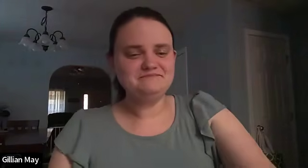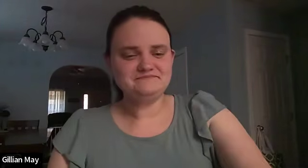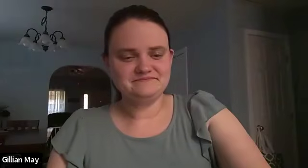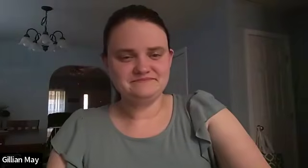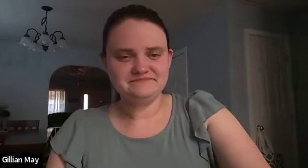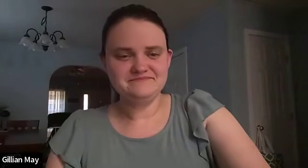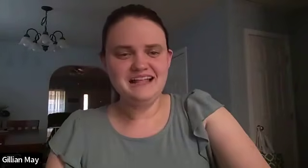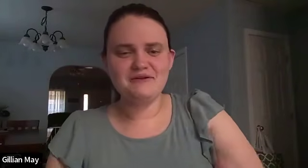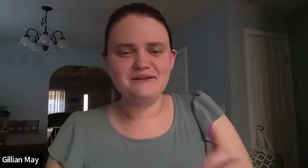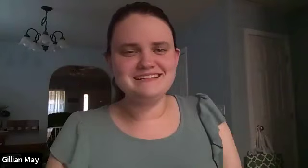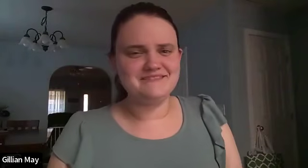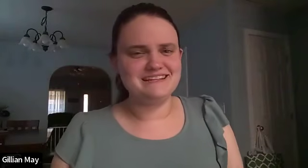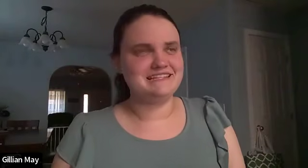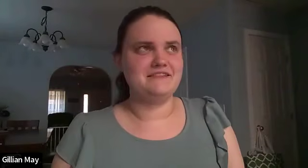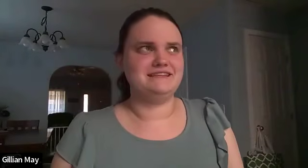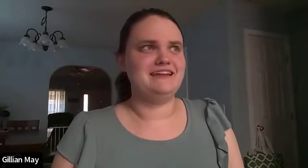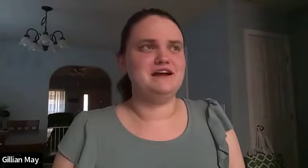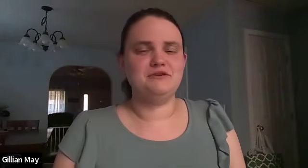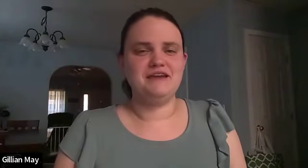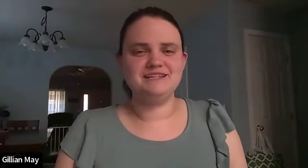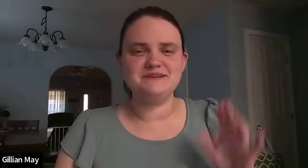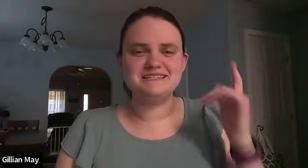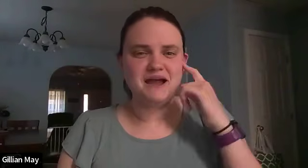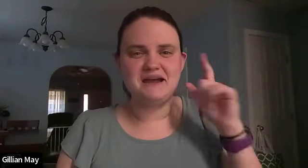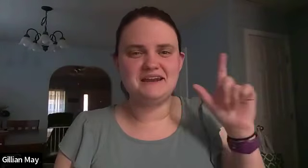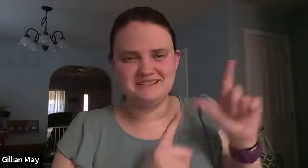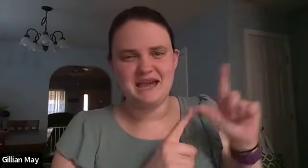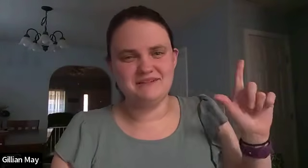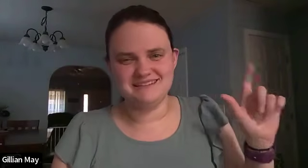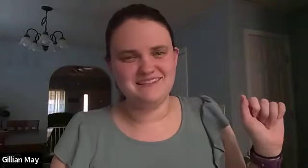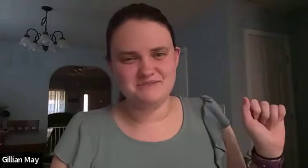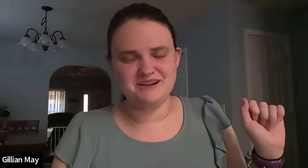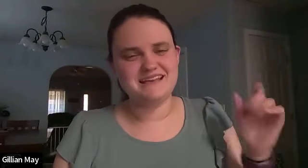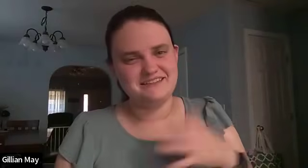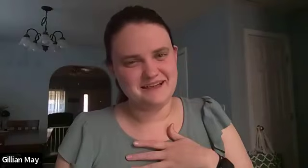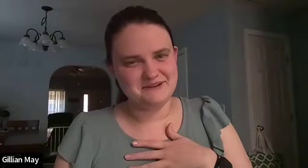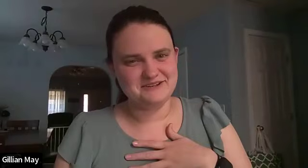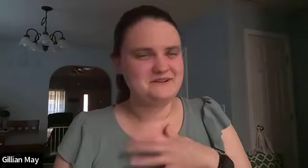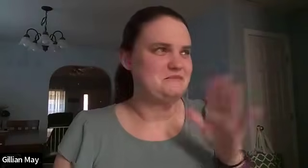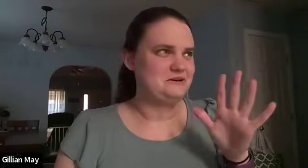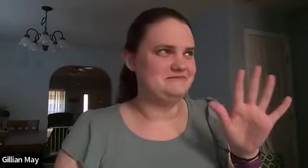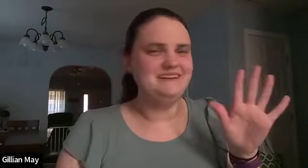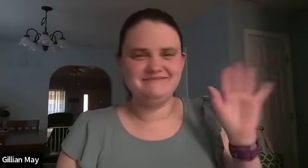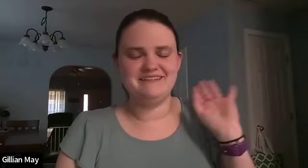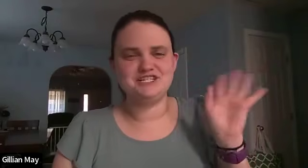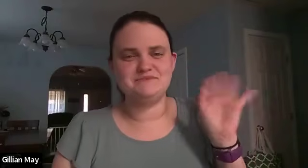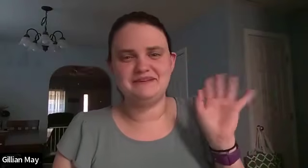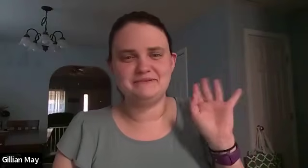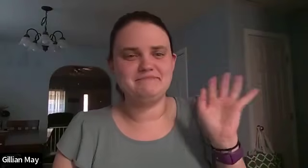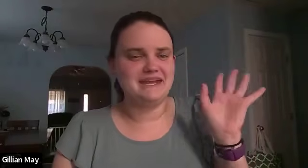um, I realized even as I said that, I was like, that is not a pronoun. It's because in my mind, I always capitalize a library because I think libraries are very important. That's just me being the